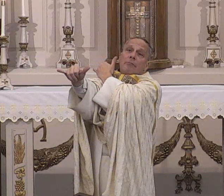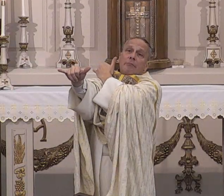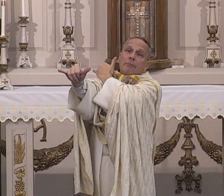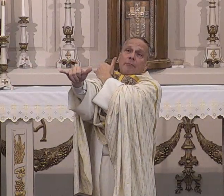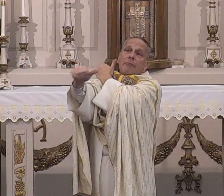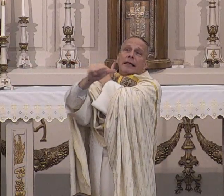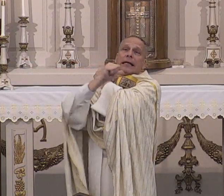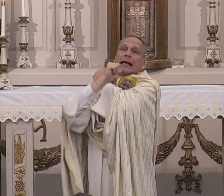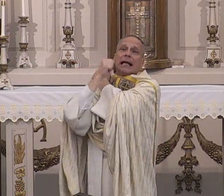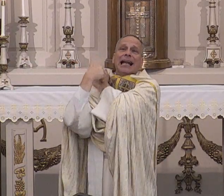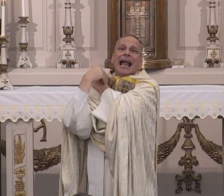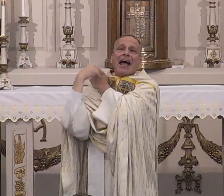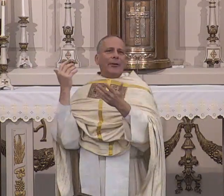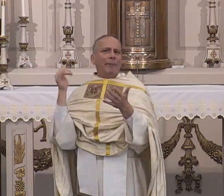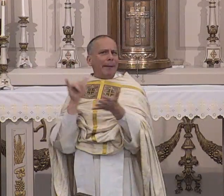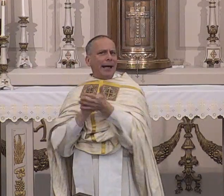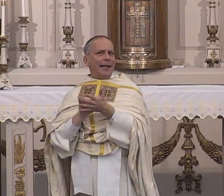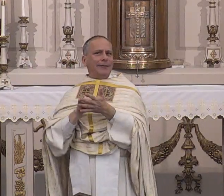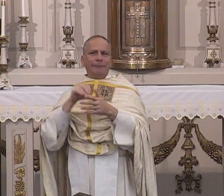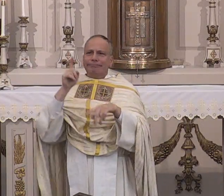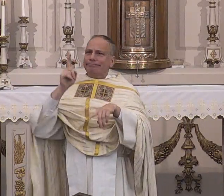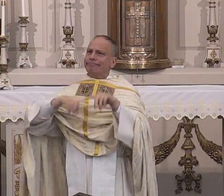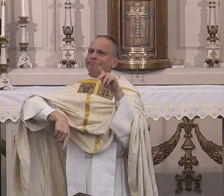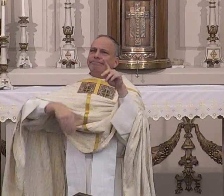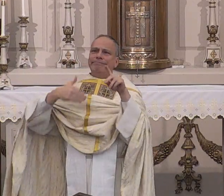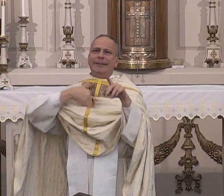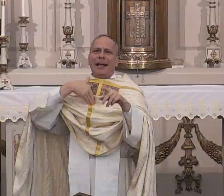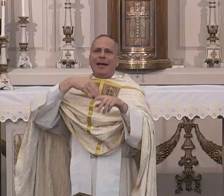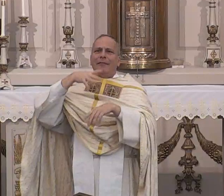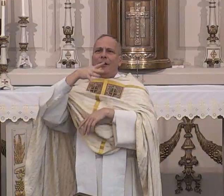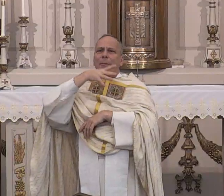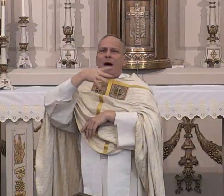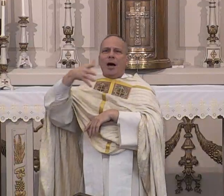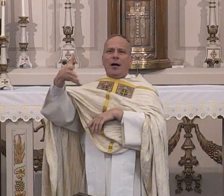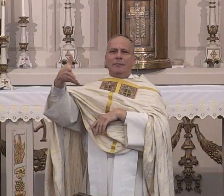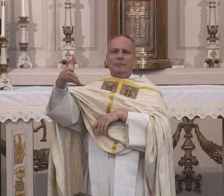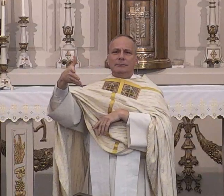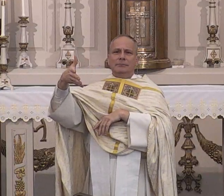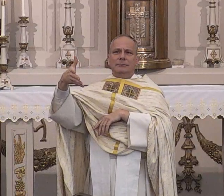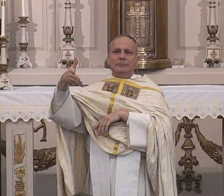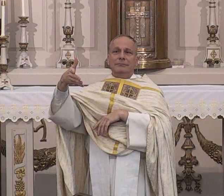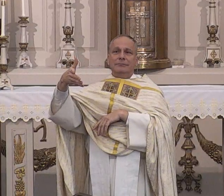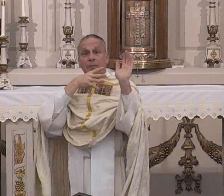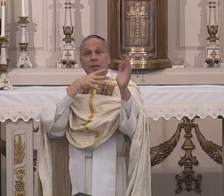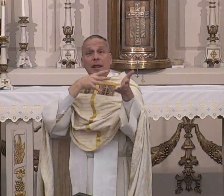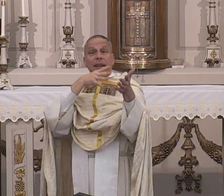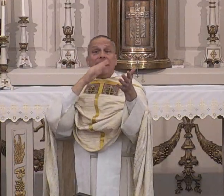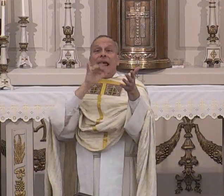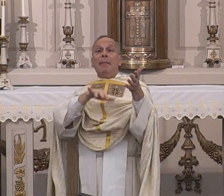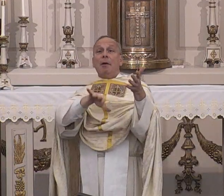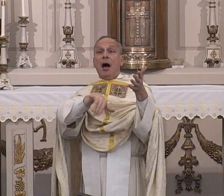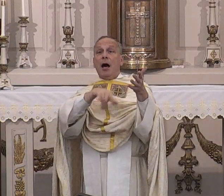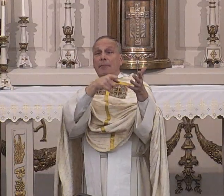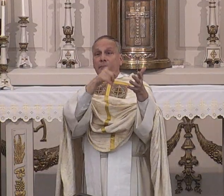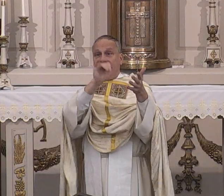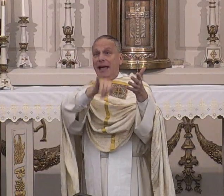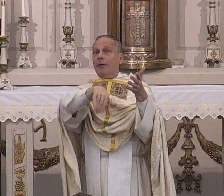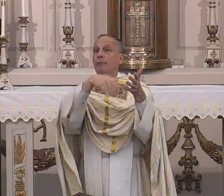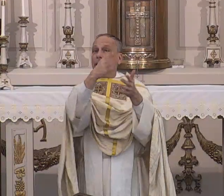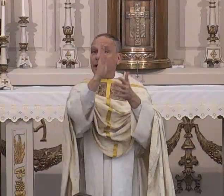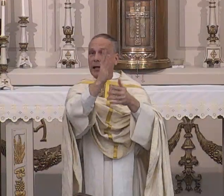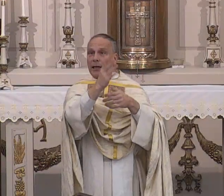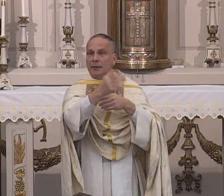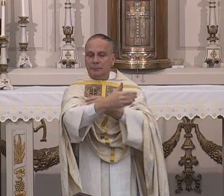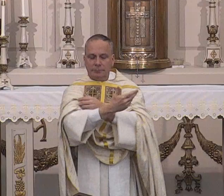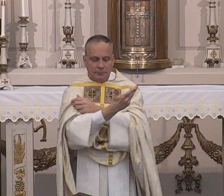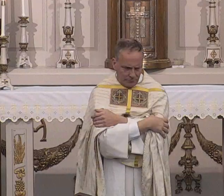eternally. There was no beginning before him, so how can he have a mother? If God had a